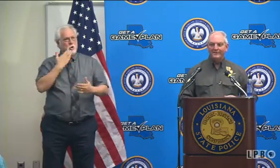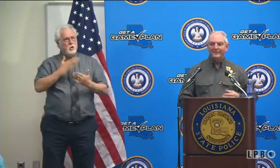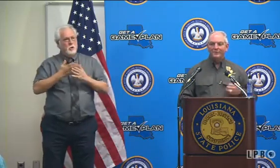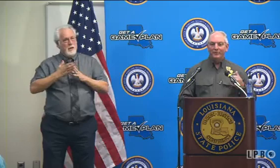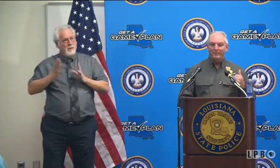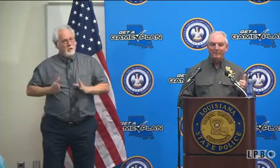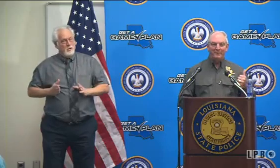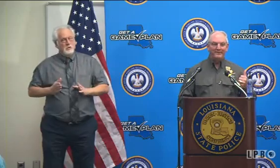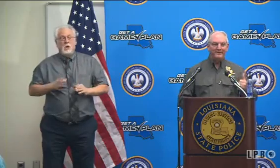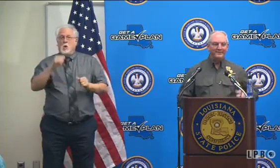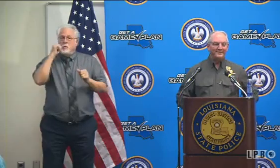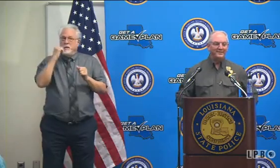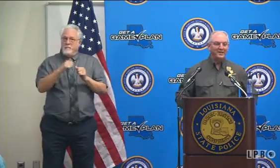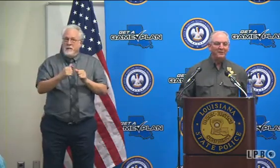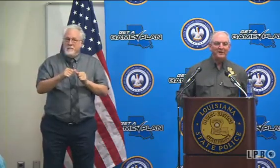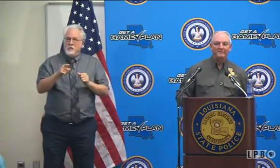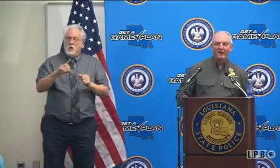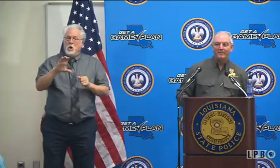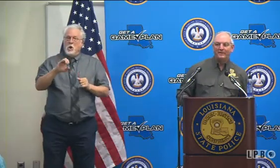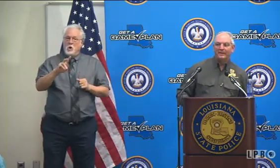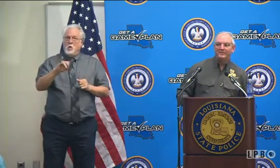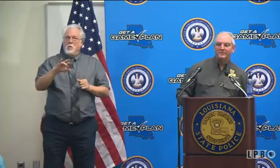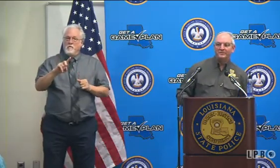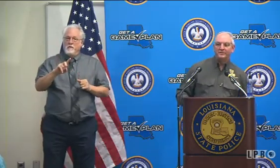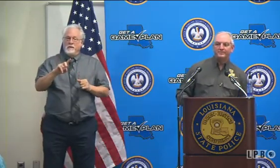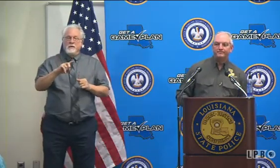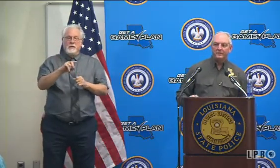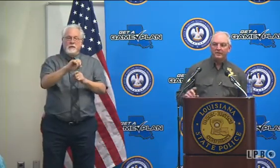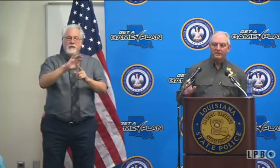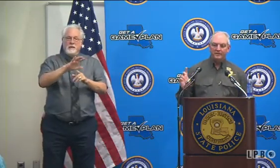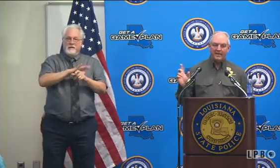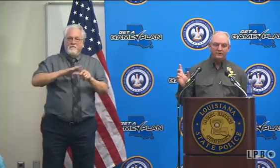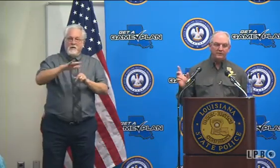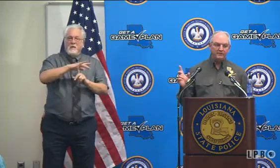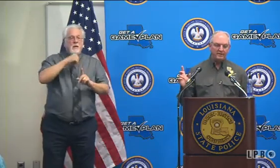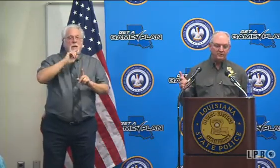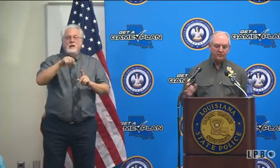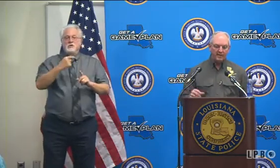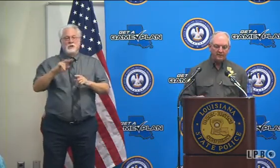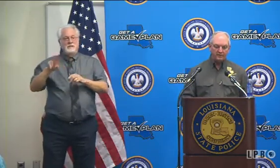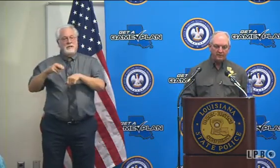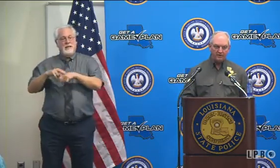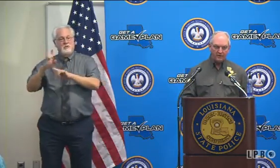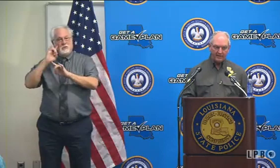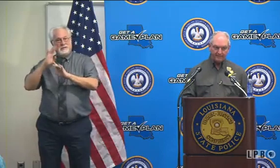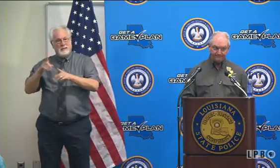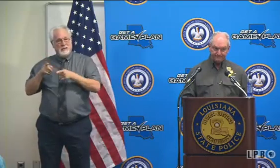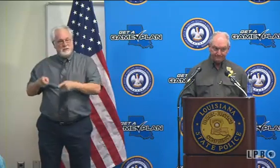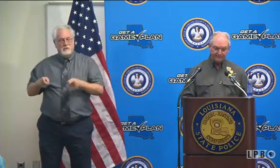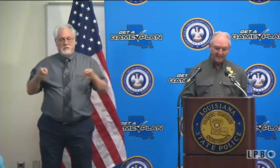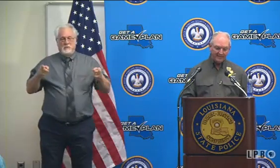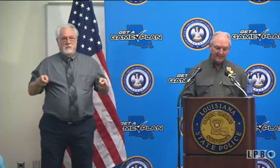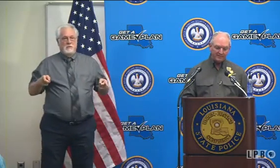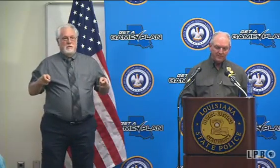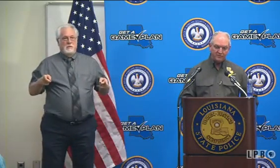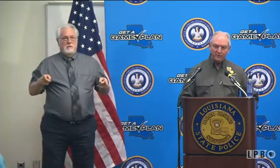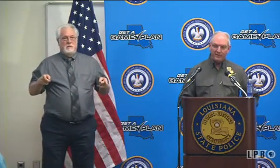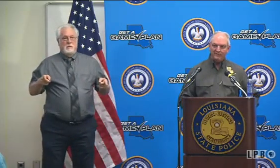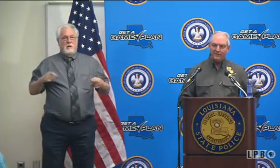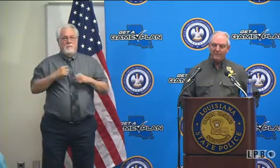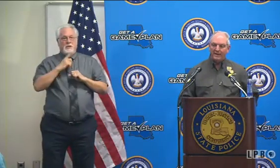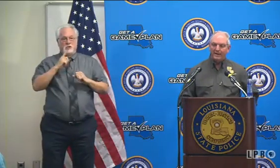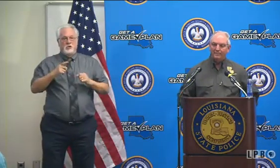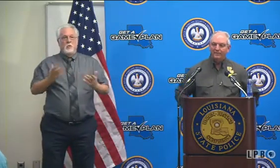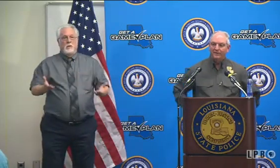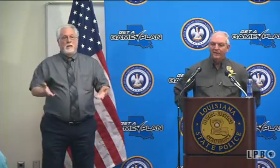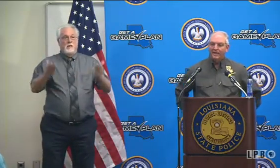neighbors. Remember, this is a COVID environment, not just a natural disaster related to the hurricane. And then let's make sure we